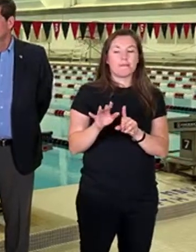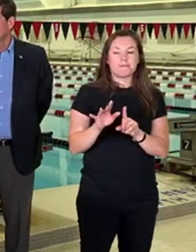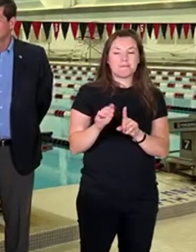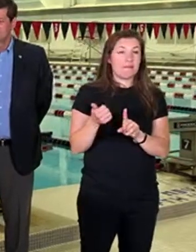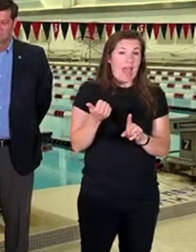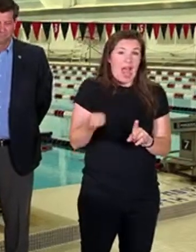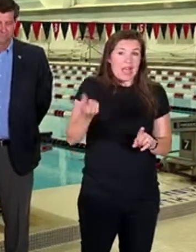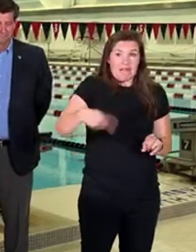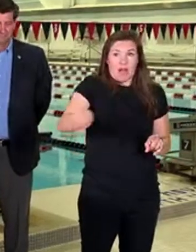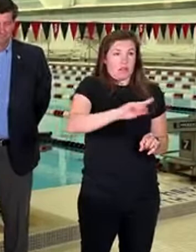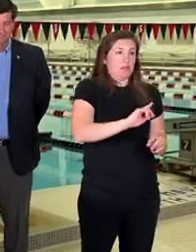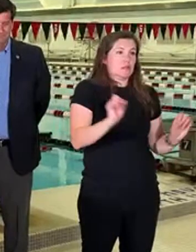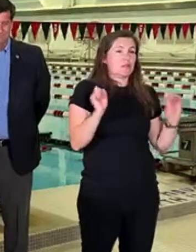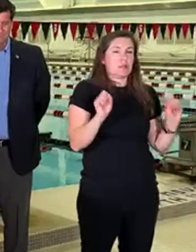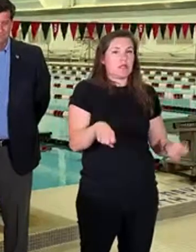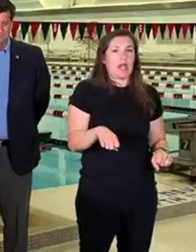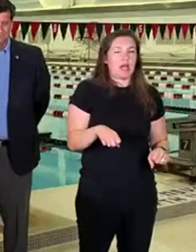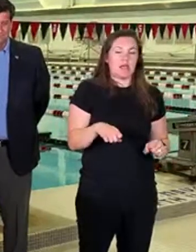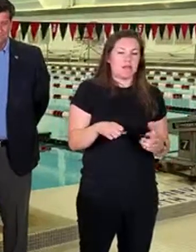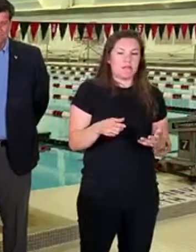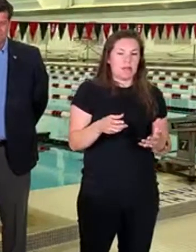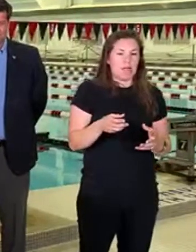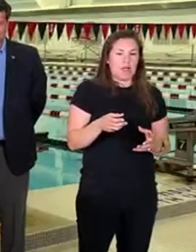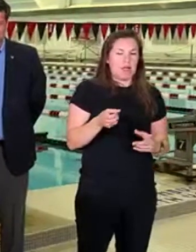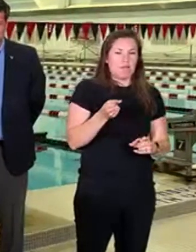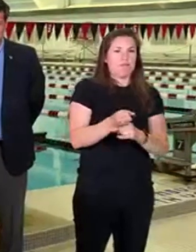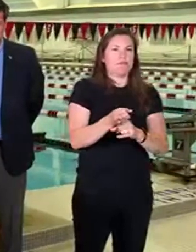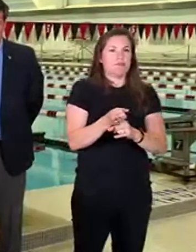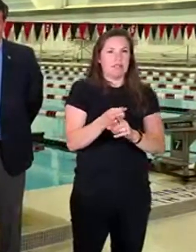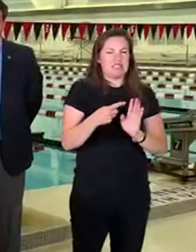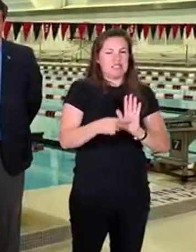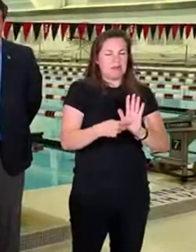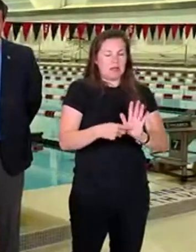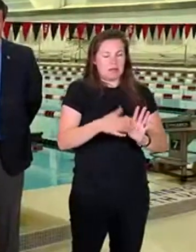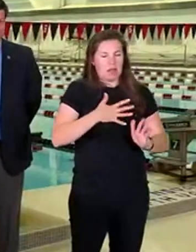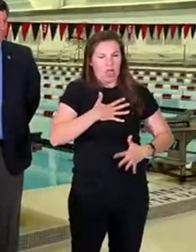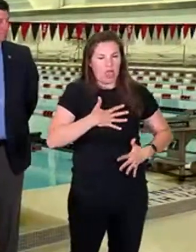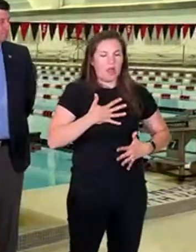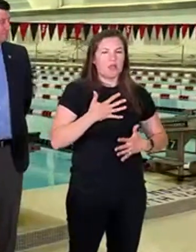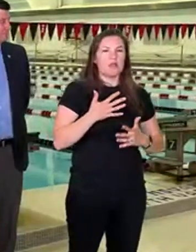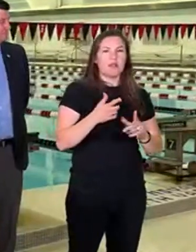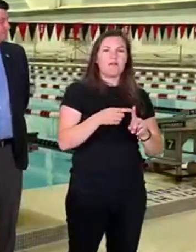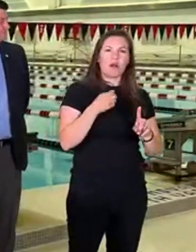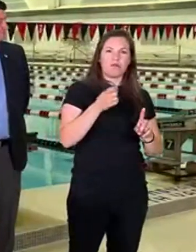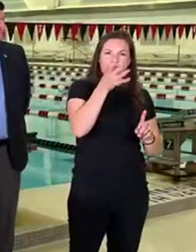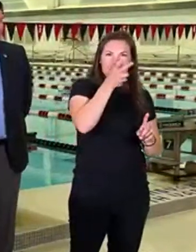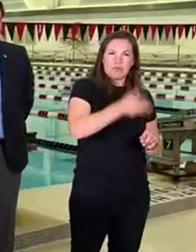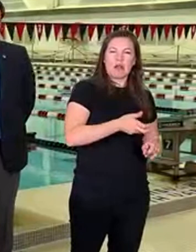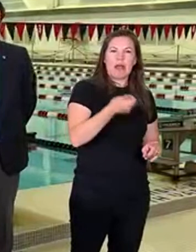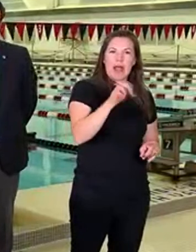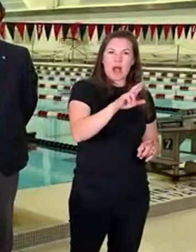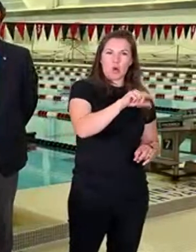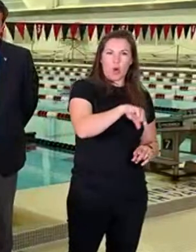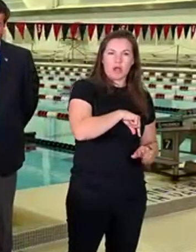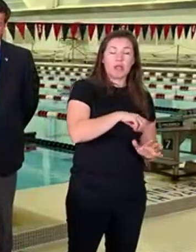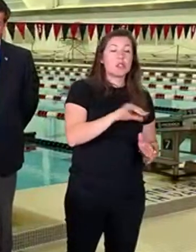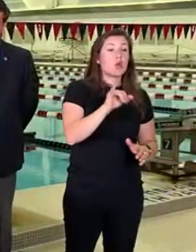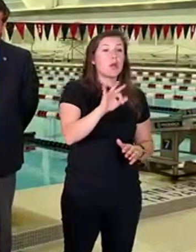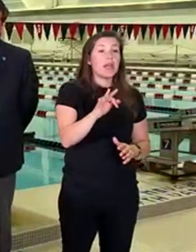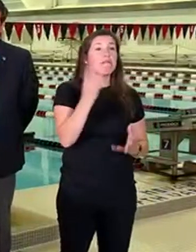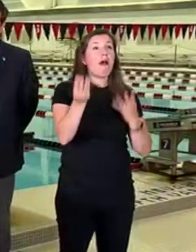any of us can succumb to symptoms of poor air quality. So if you ever are out